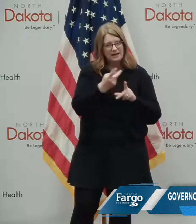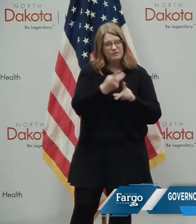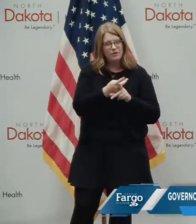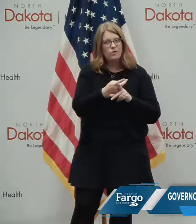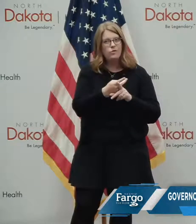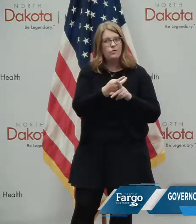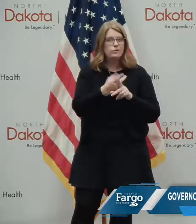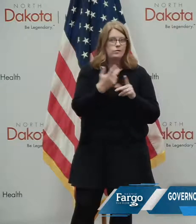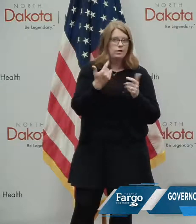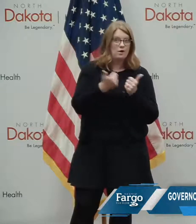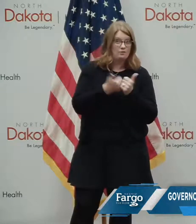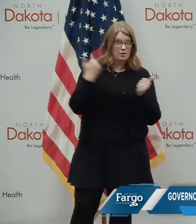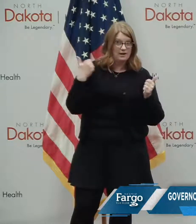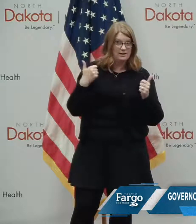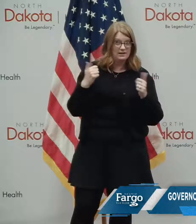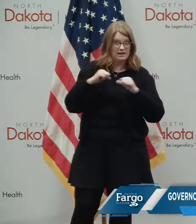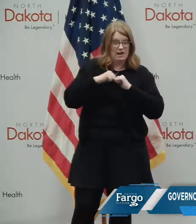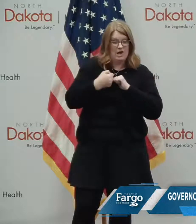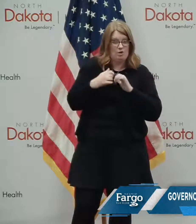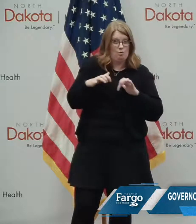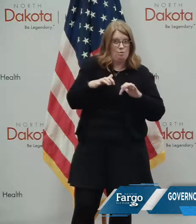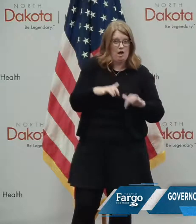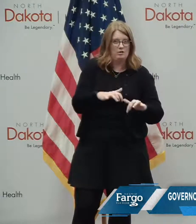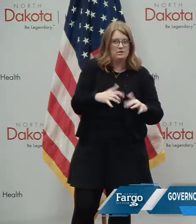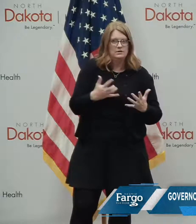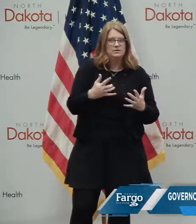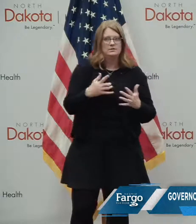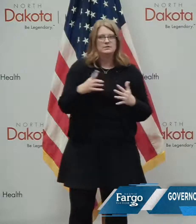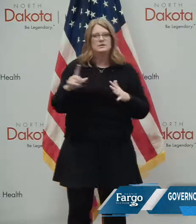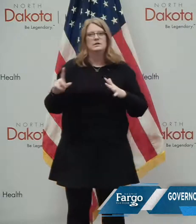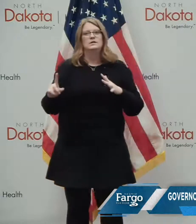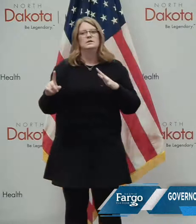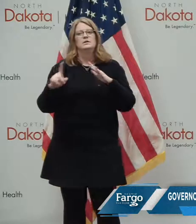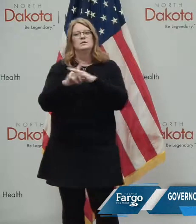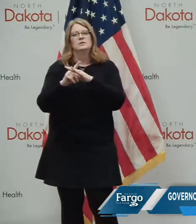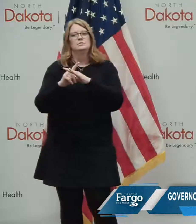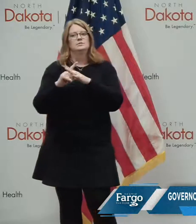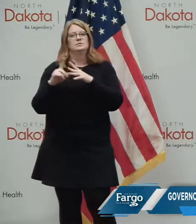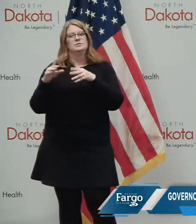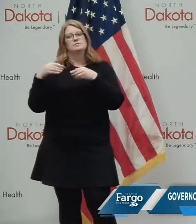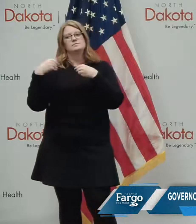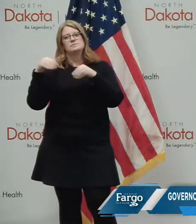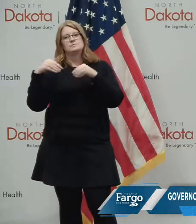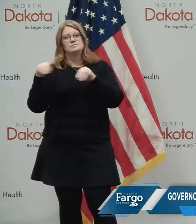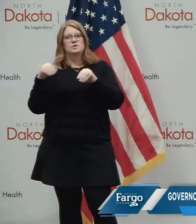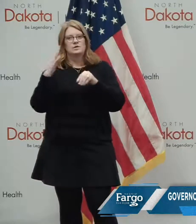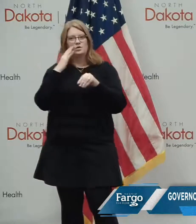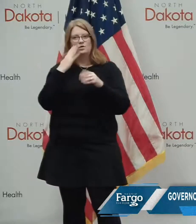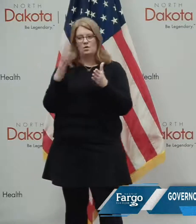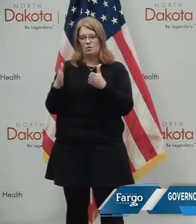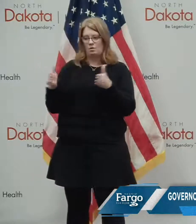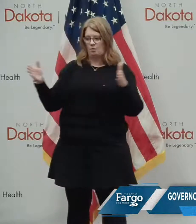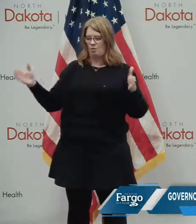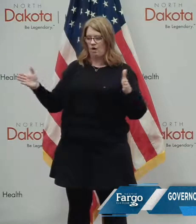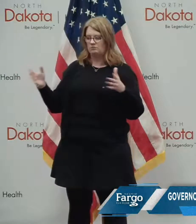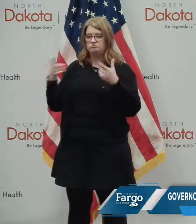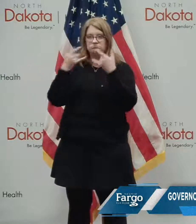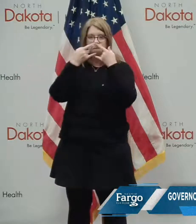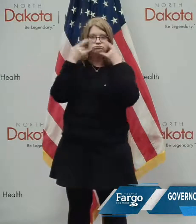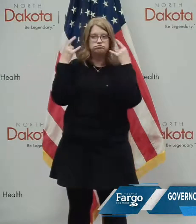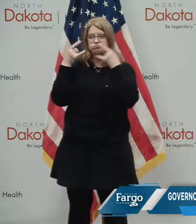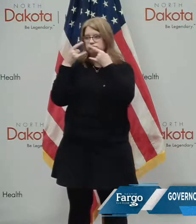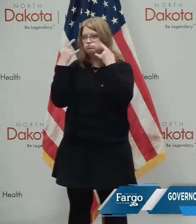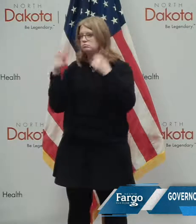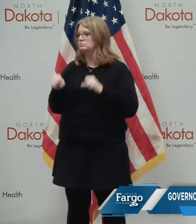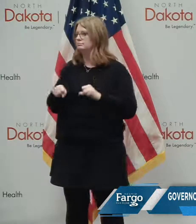avoiding a crowd. I mean, going to a retail situation with wide aisles and everybody's wearing masks, there may be a lot of people there,